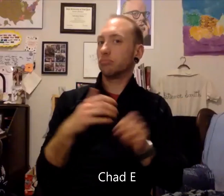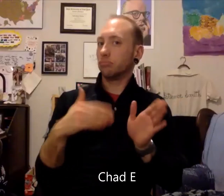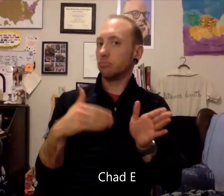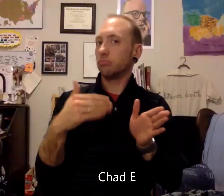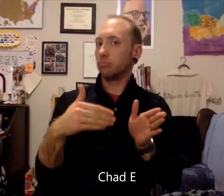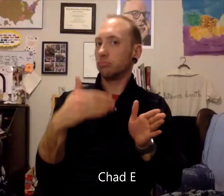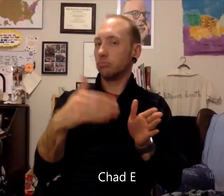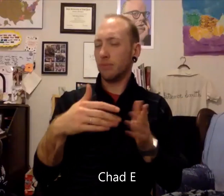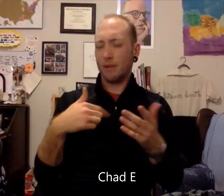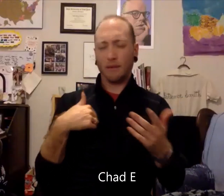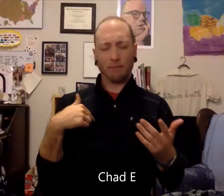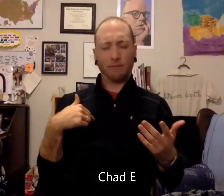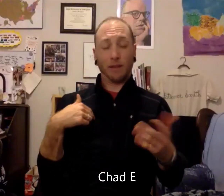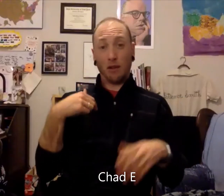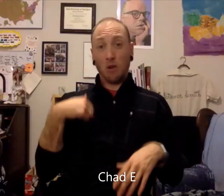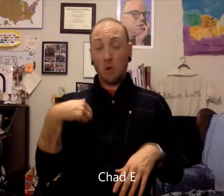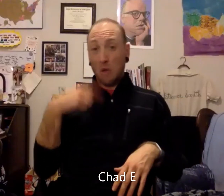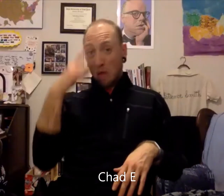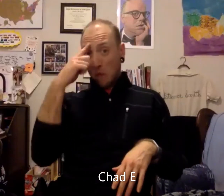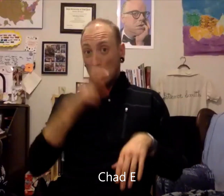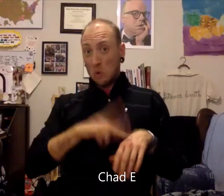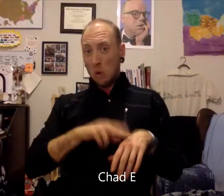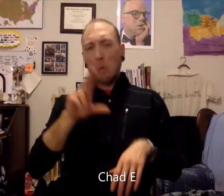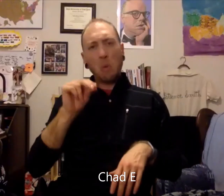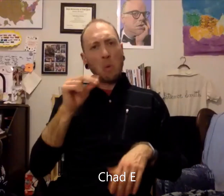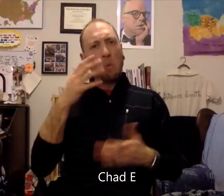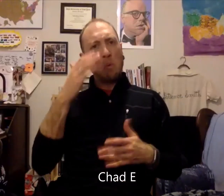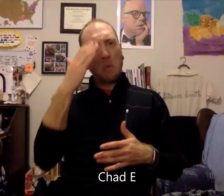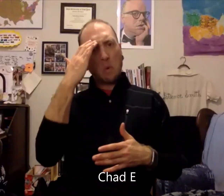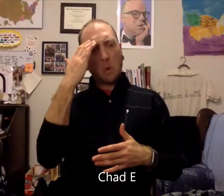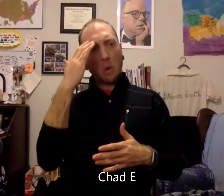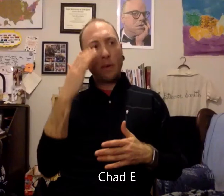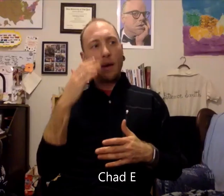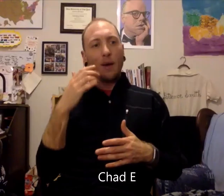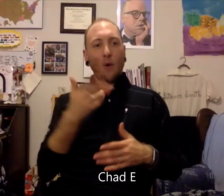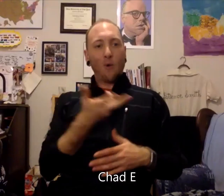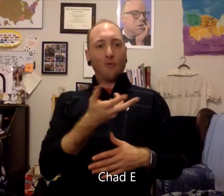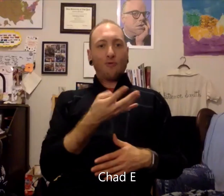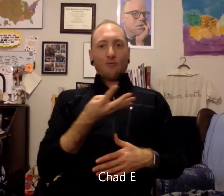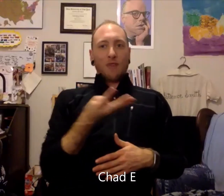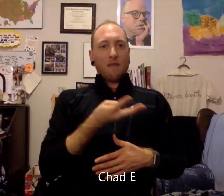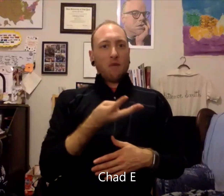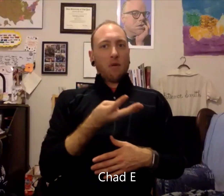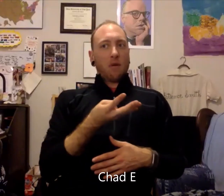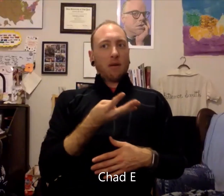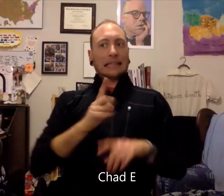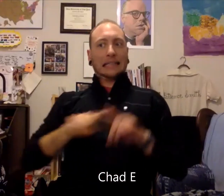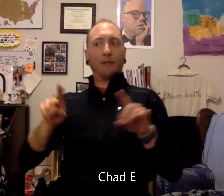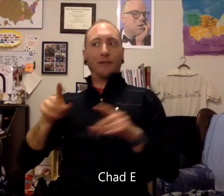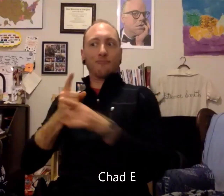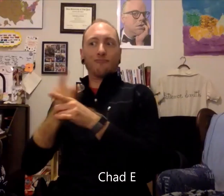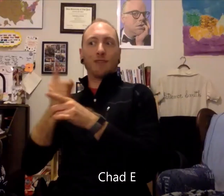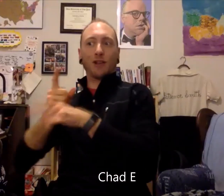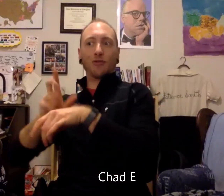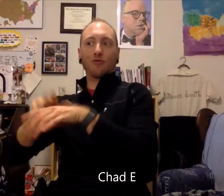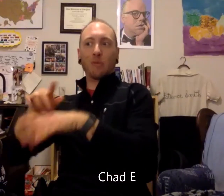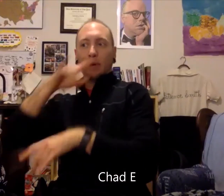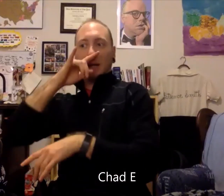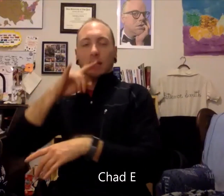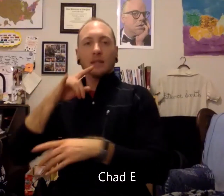wasn't, what the other kids were doing, but, between me and this guy, it was what we were doing, and it,